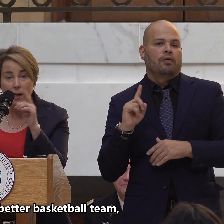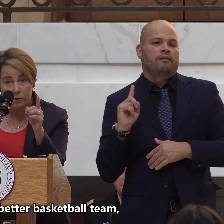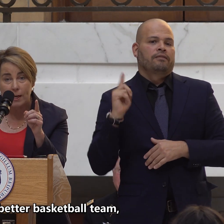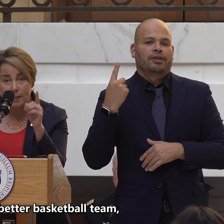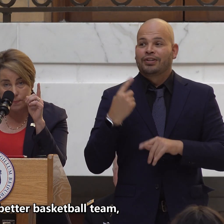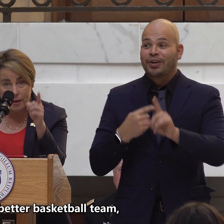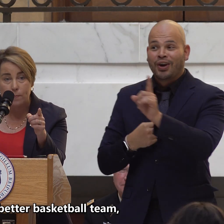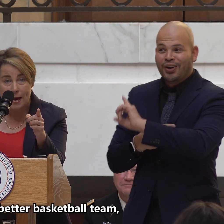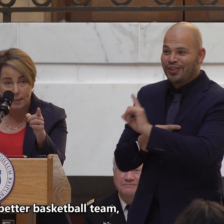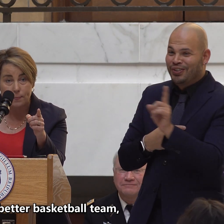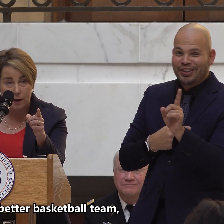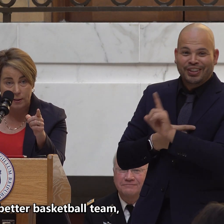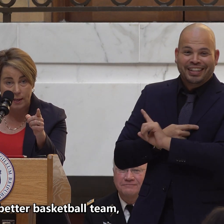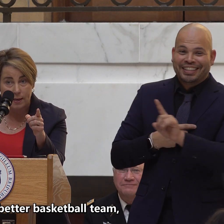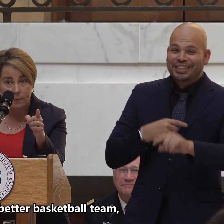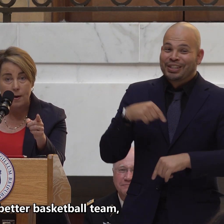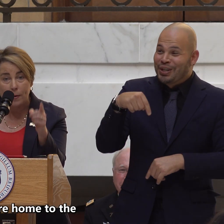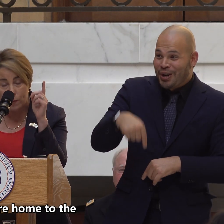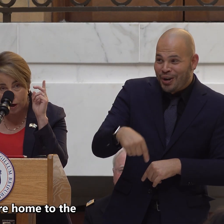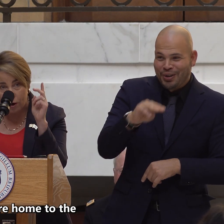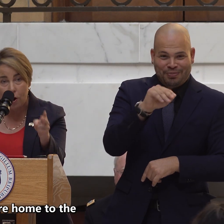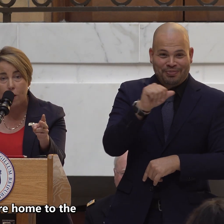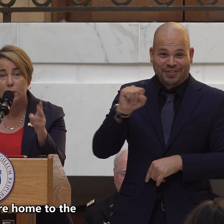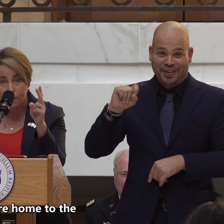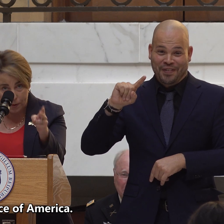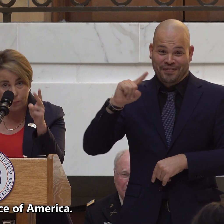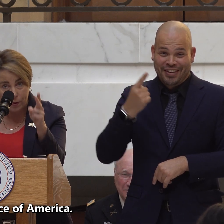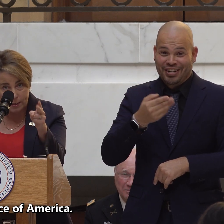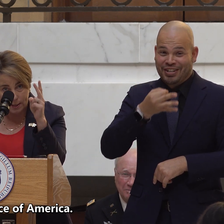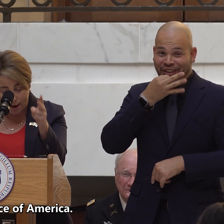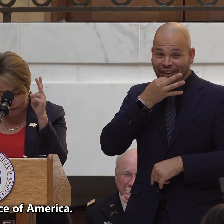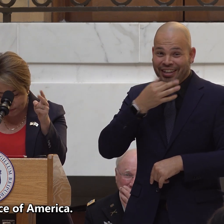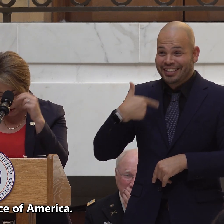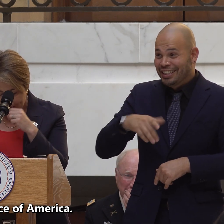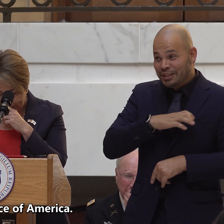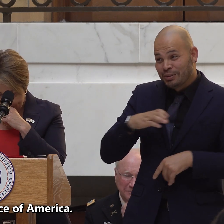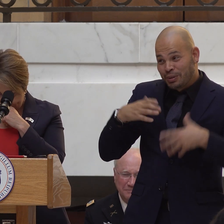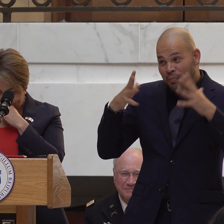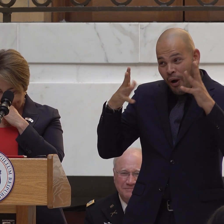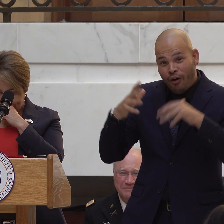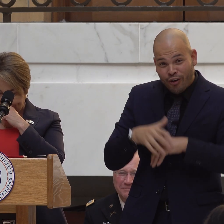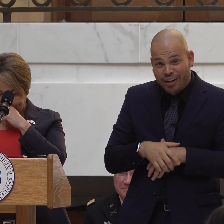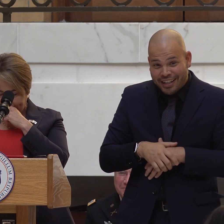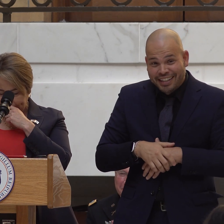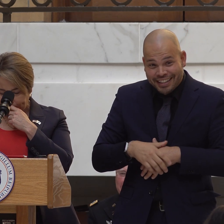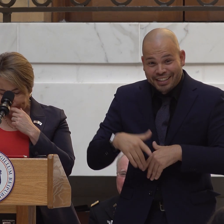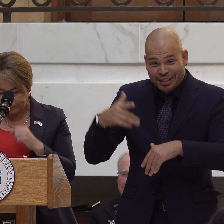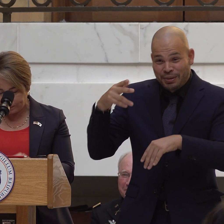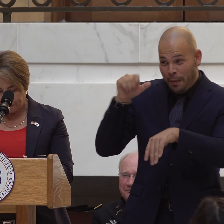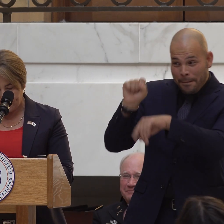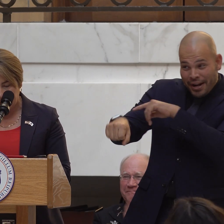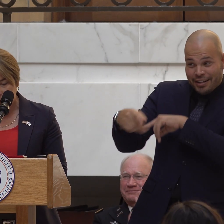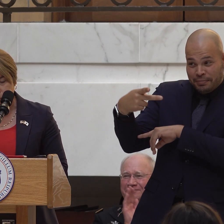Massachusetts not only has the better basketball team, but we are home to the birthplace of America.